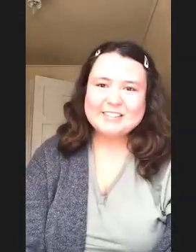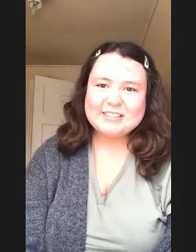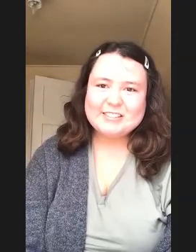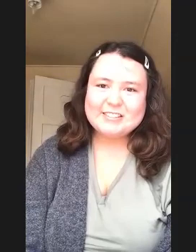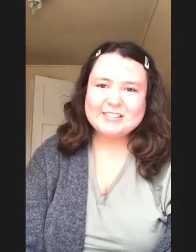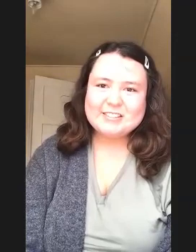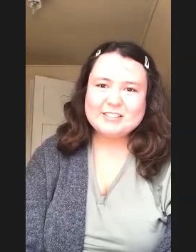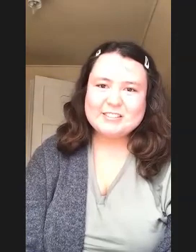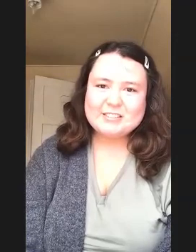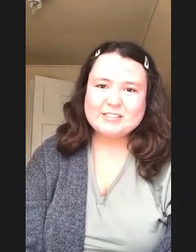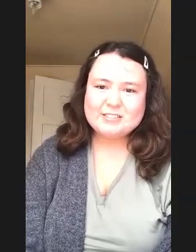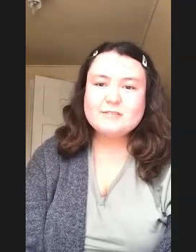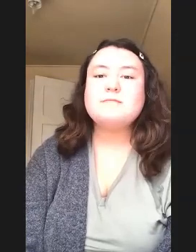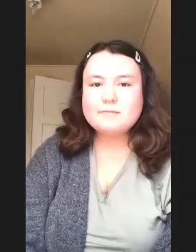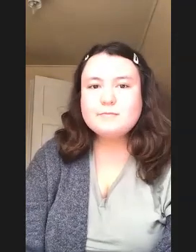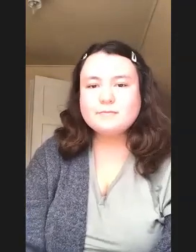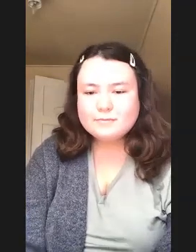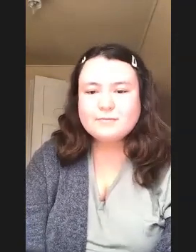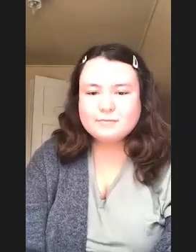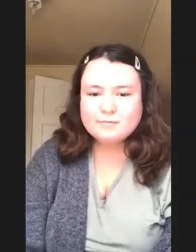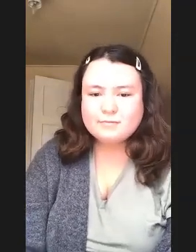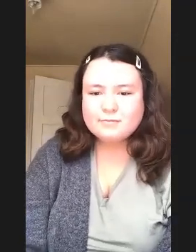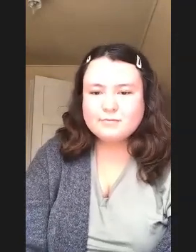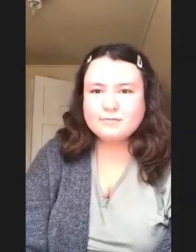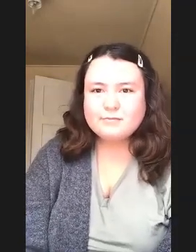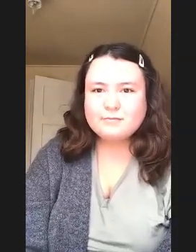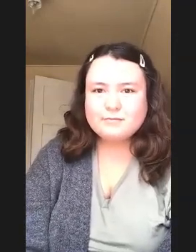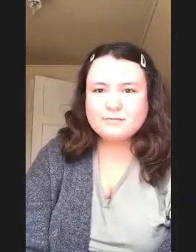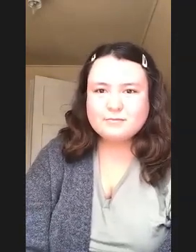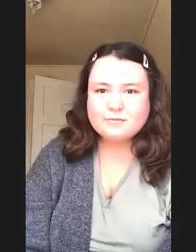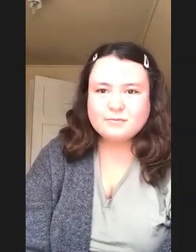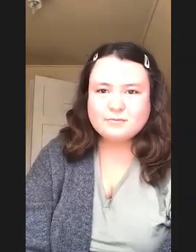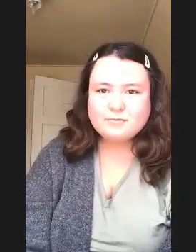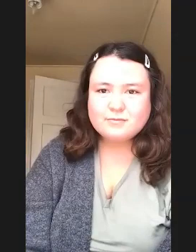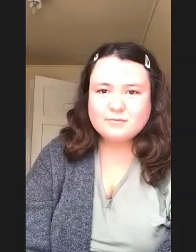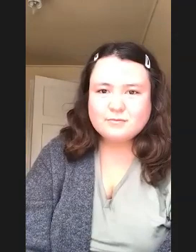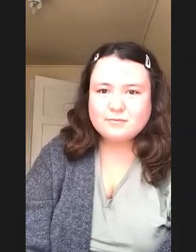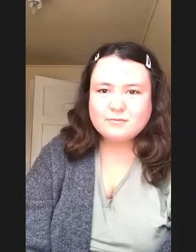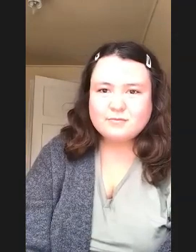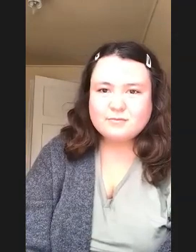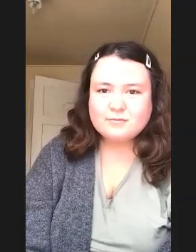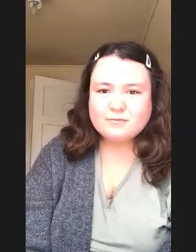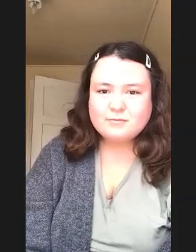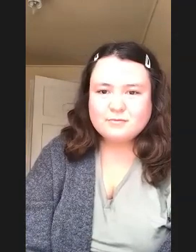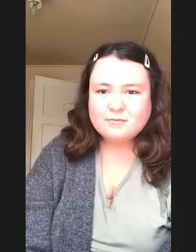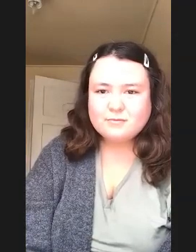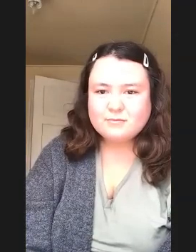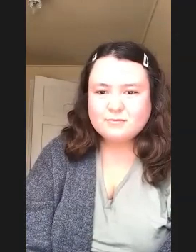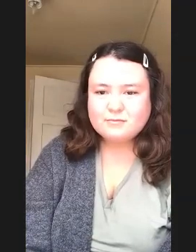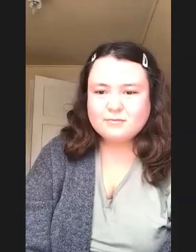in the States and Canada. Mhm. I'll take this on since we are the Toronto Inuit Association. So we are